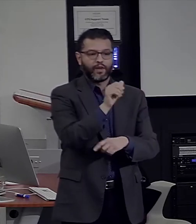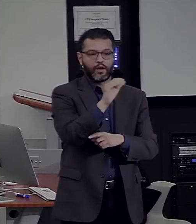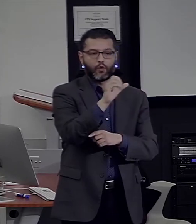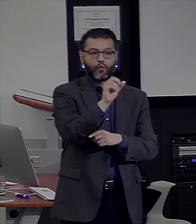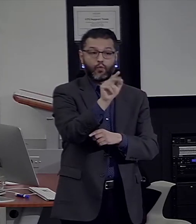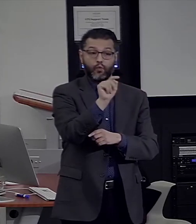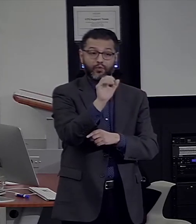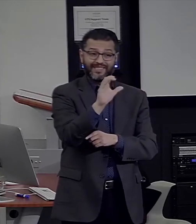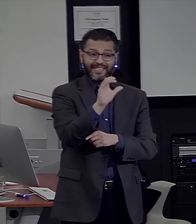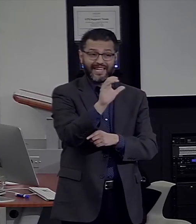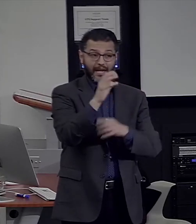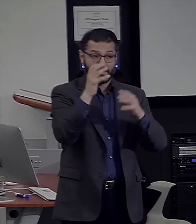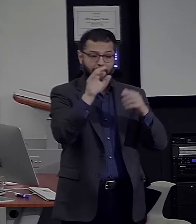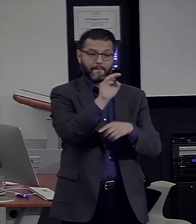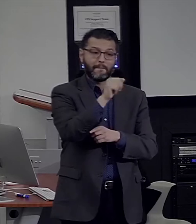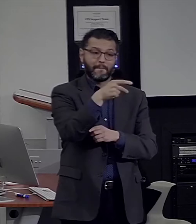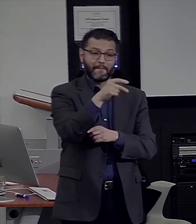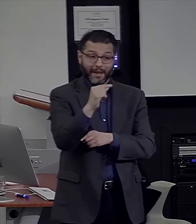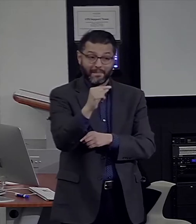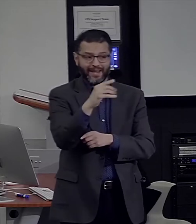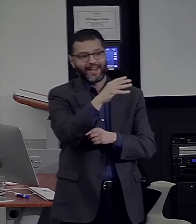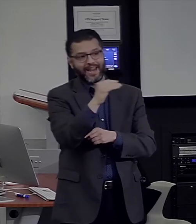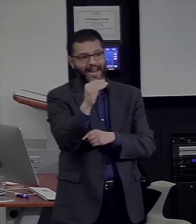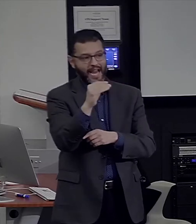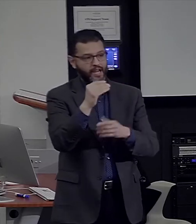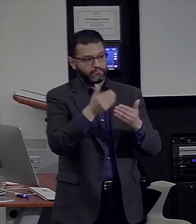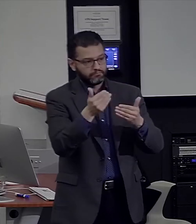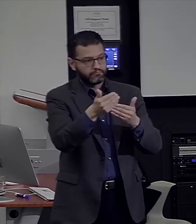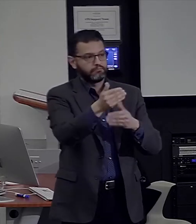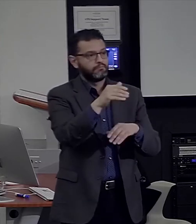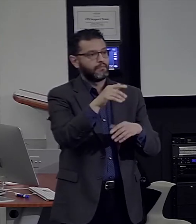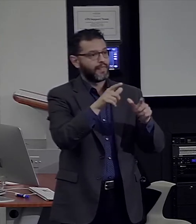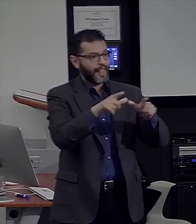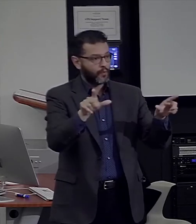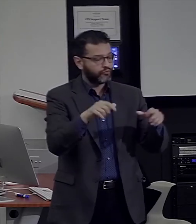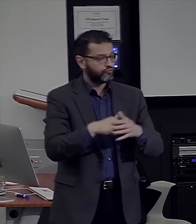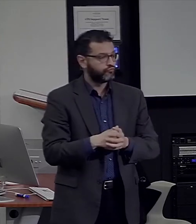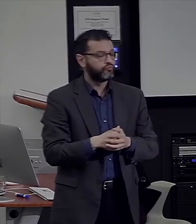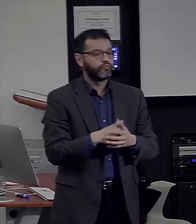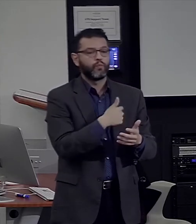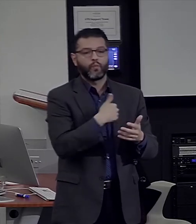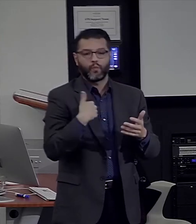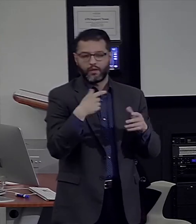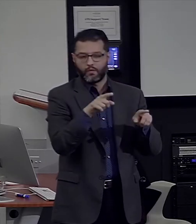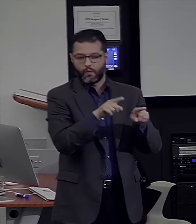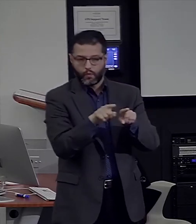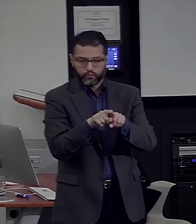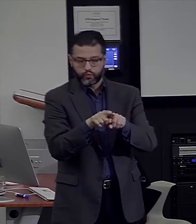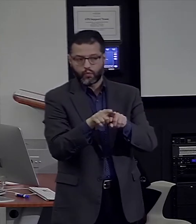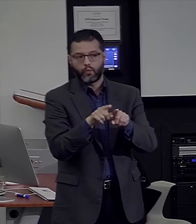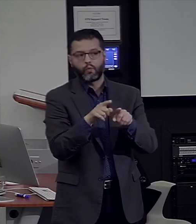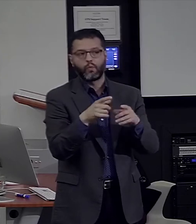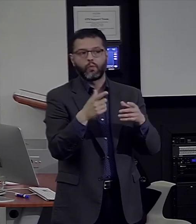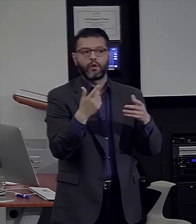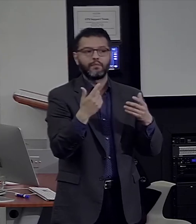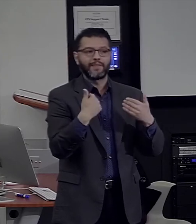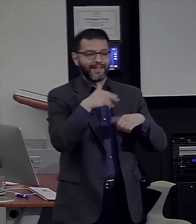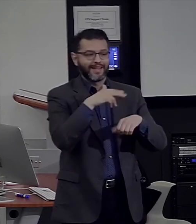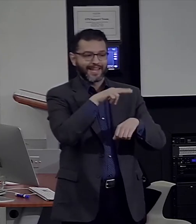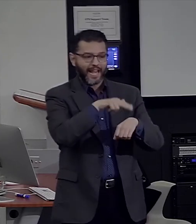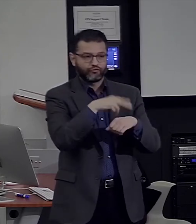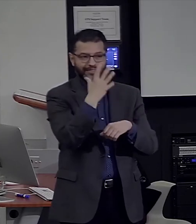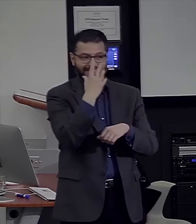mapping and subsequent language but we also do naturally sleeping dense array